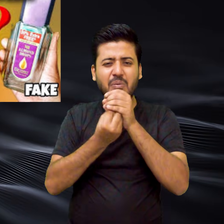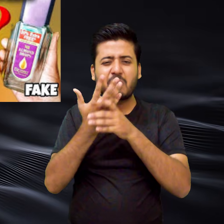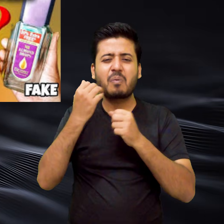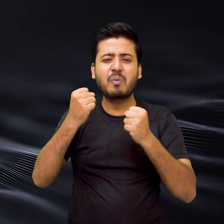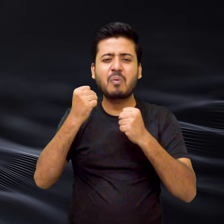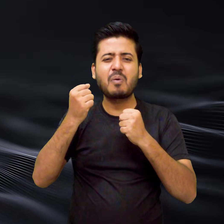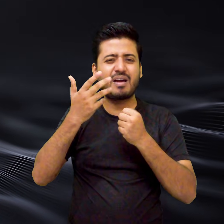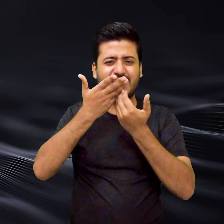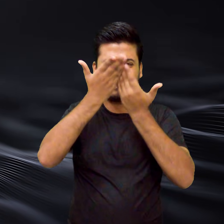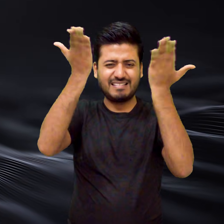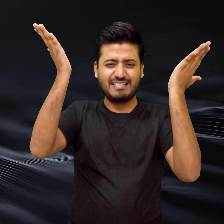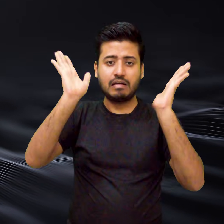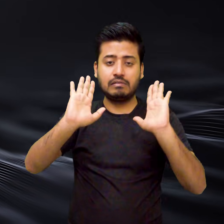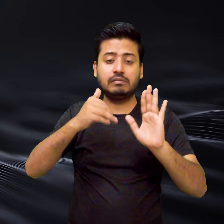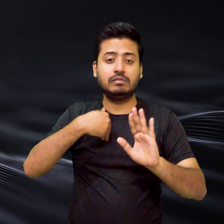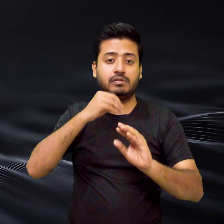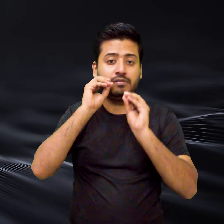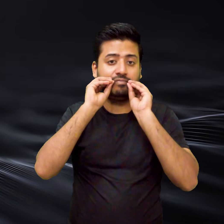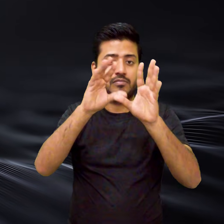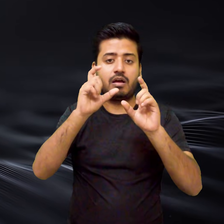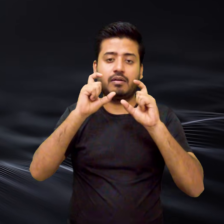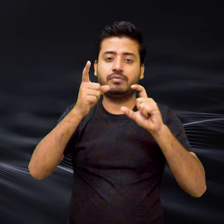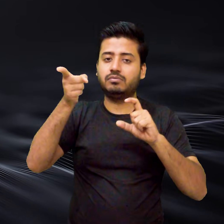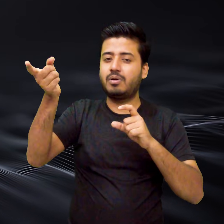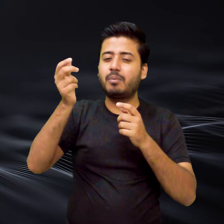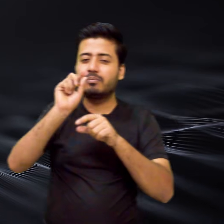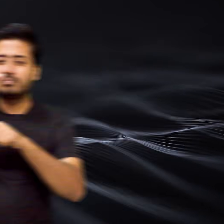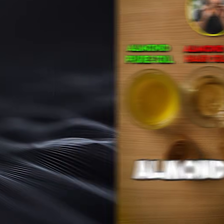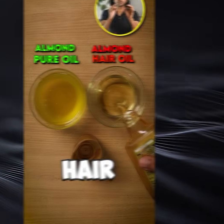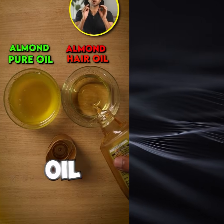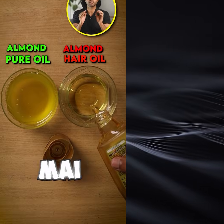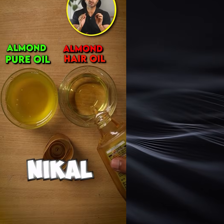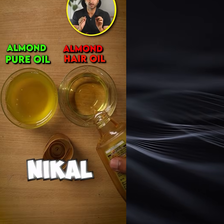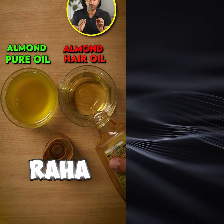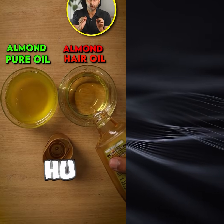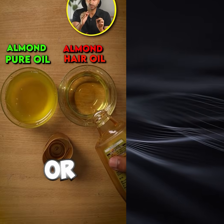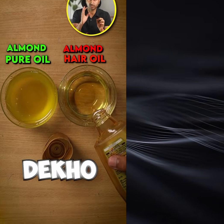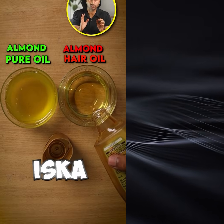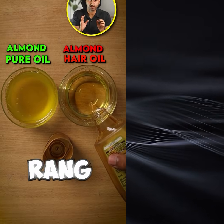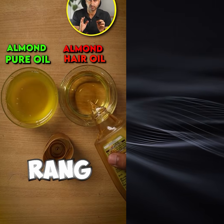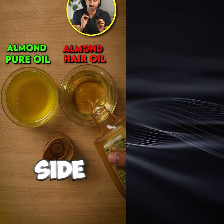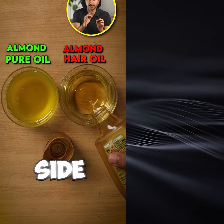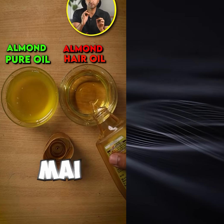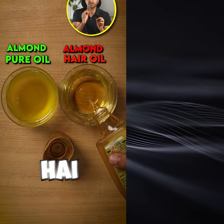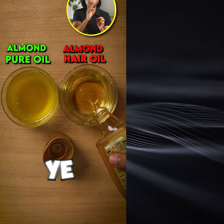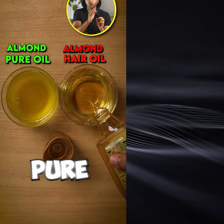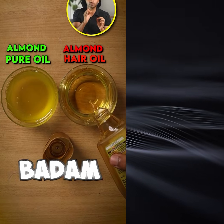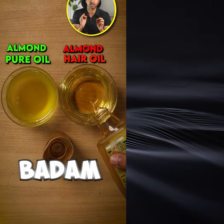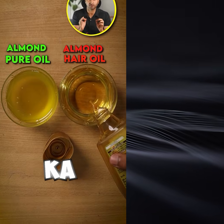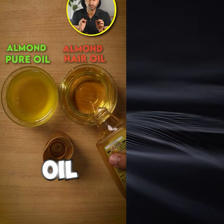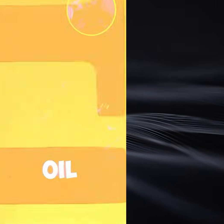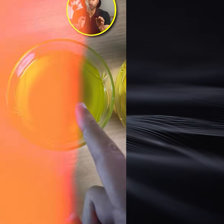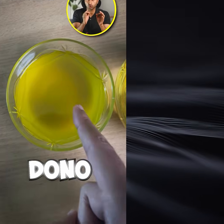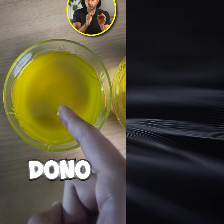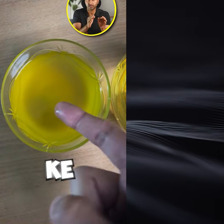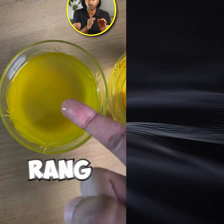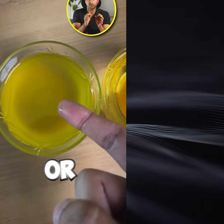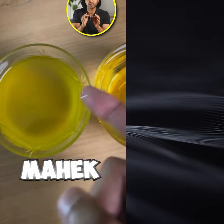almond oil freezes or thickens in the cold, has a light texture, and possesses a subtle, nutty scent. At-home testing